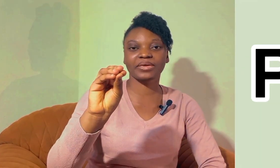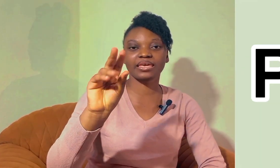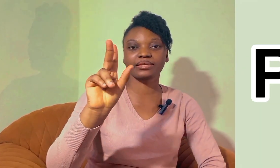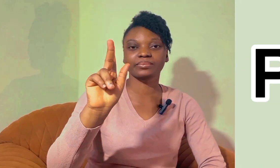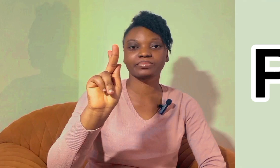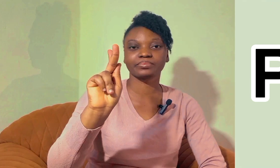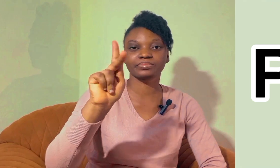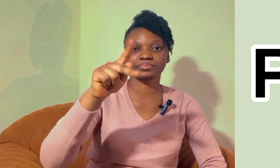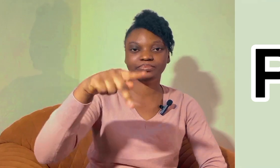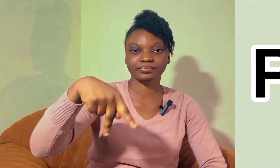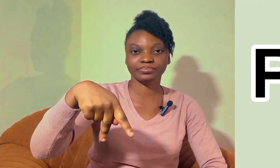P,